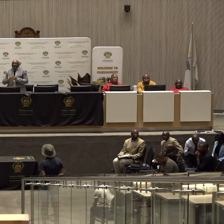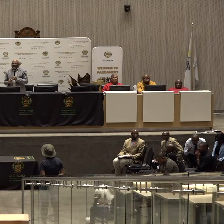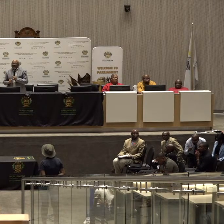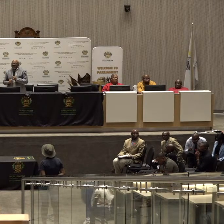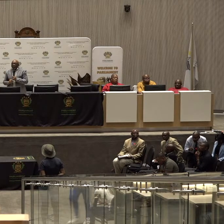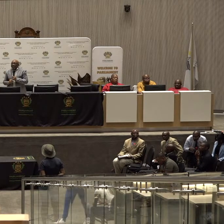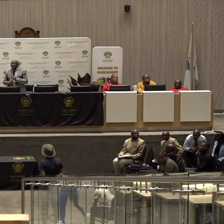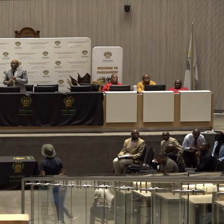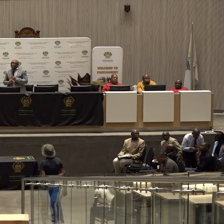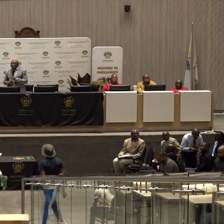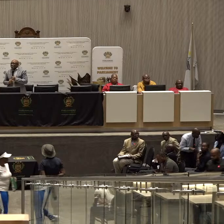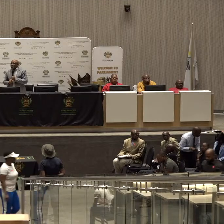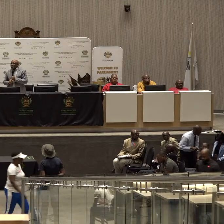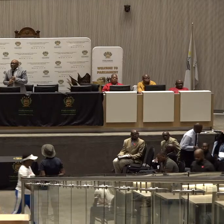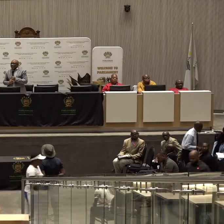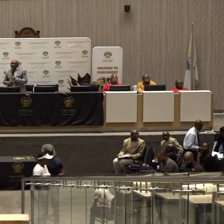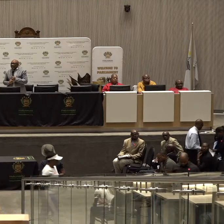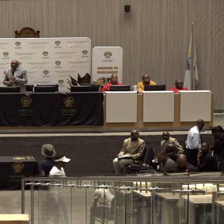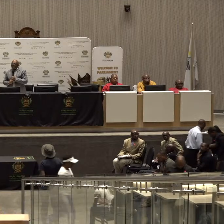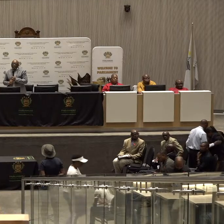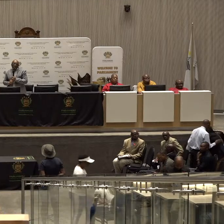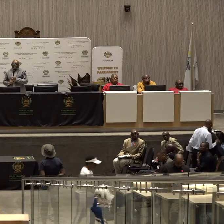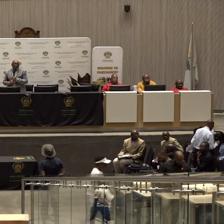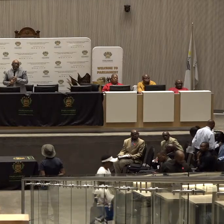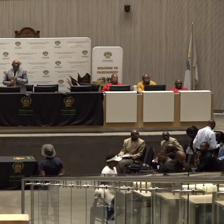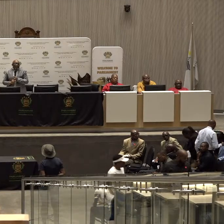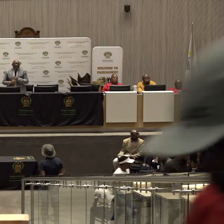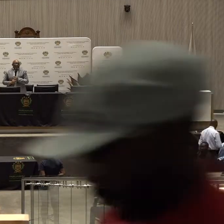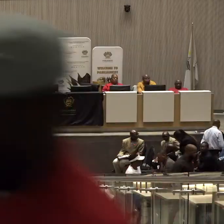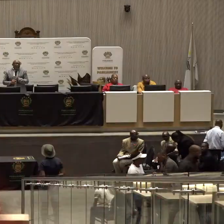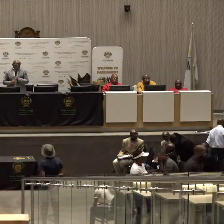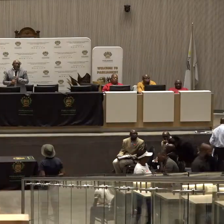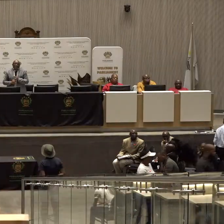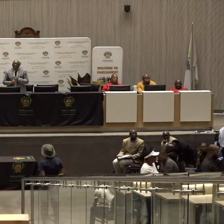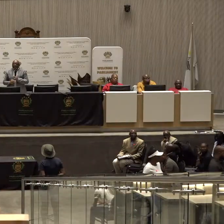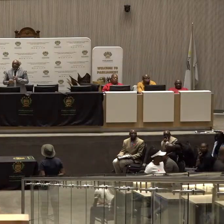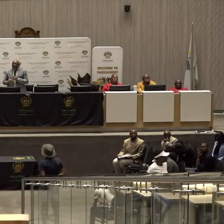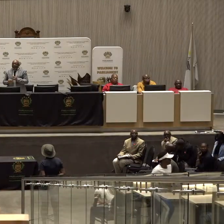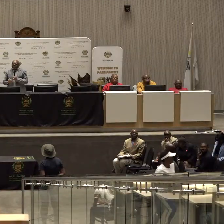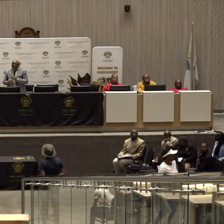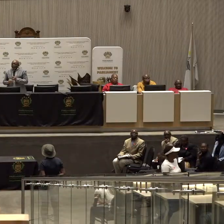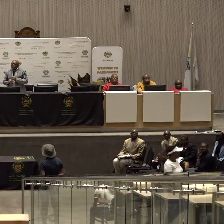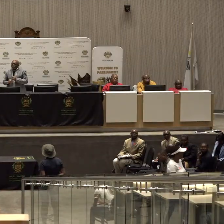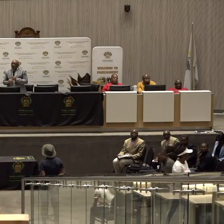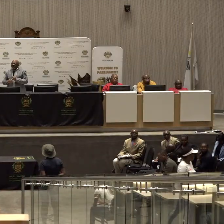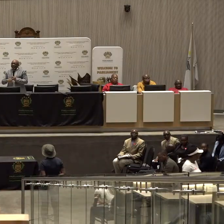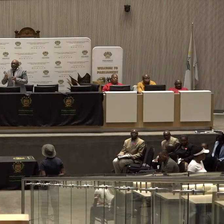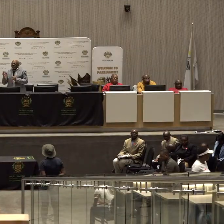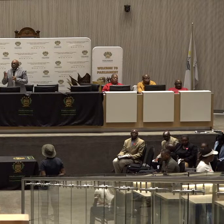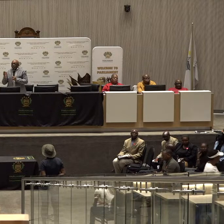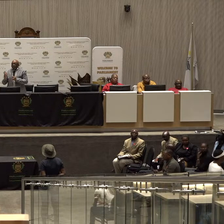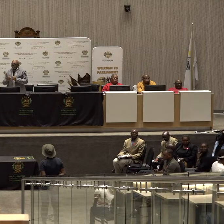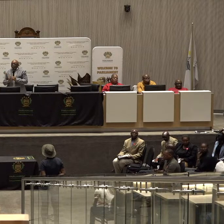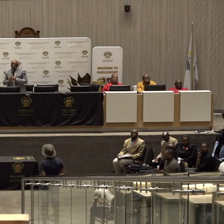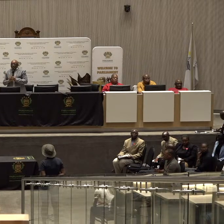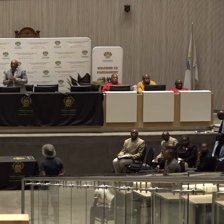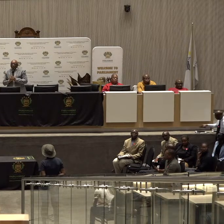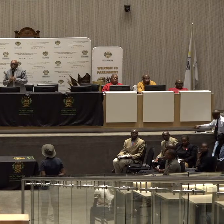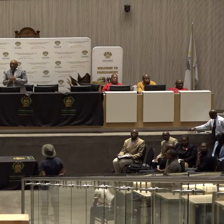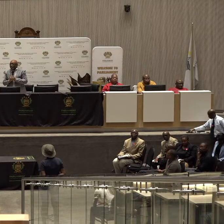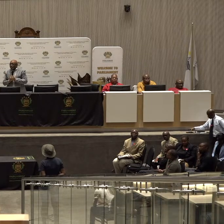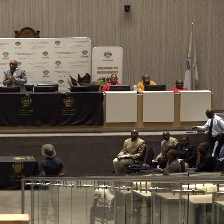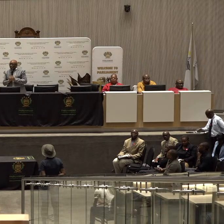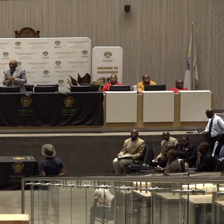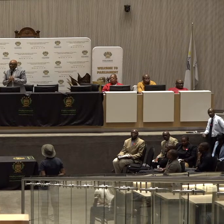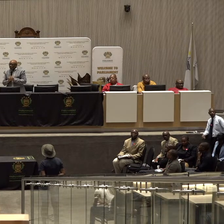meantime you can write your inputs so that they are captured otherwise um we will end up losing most